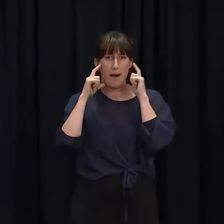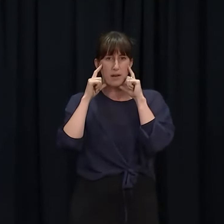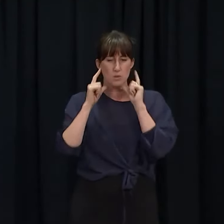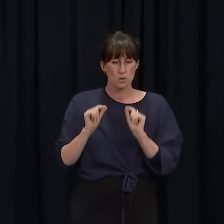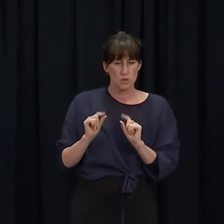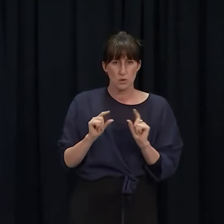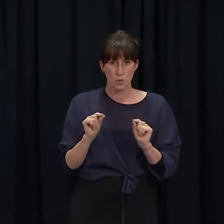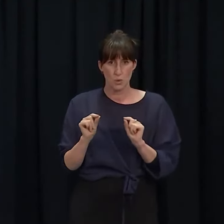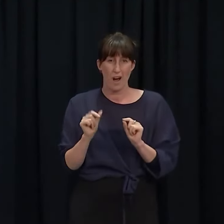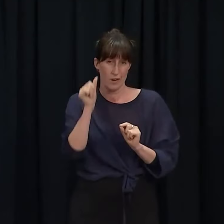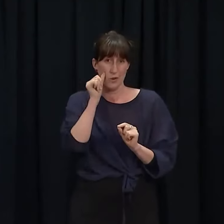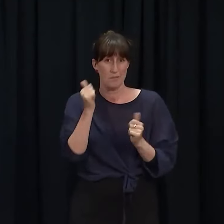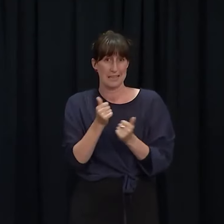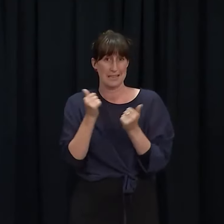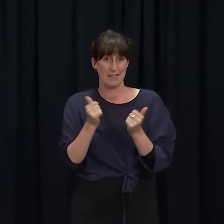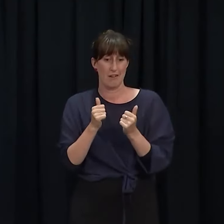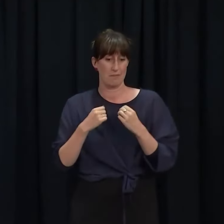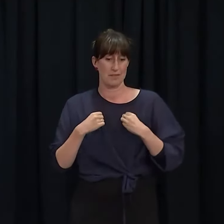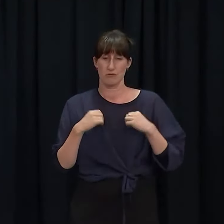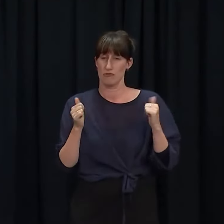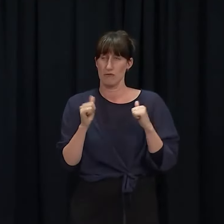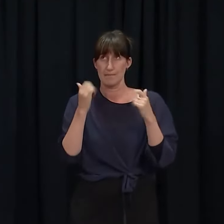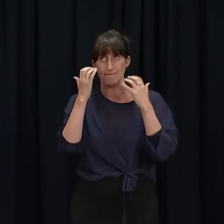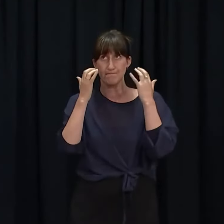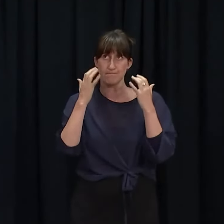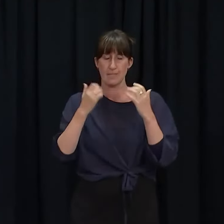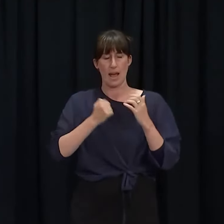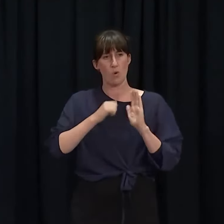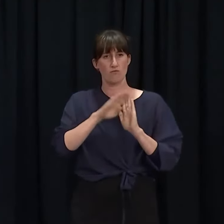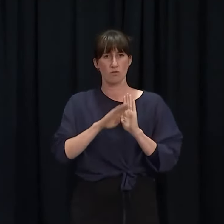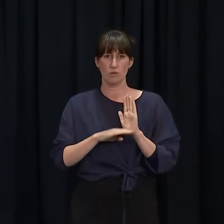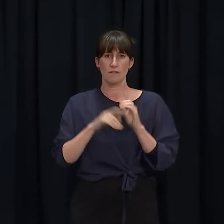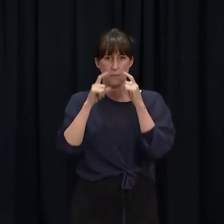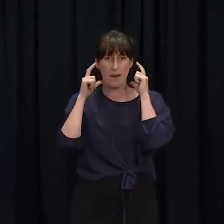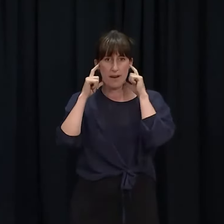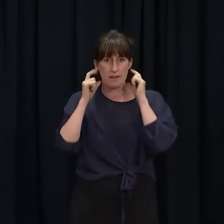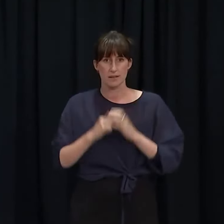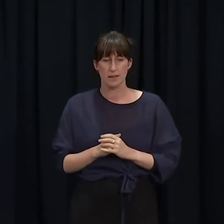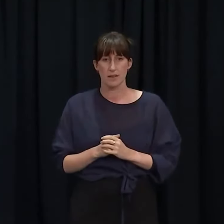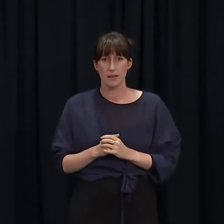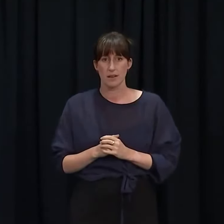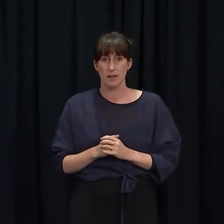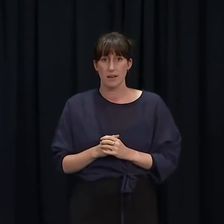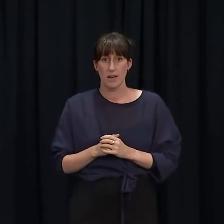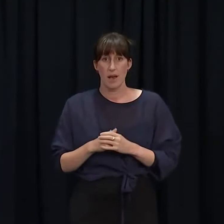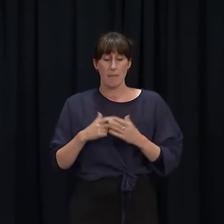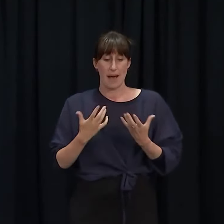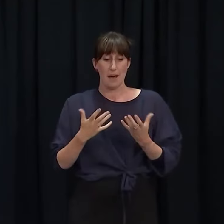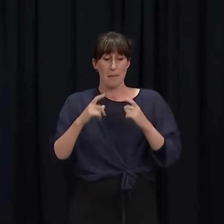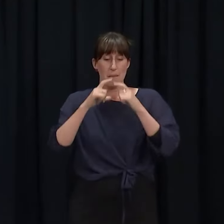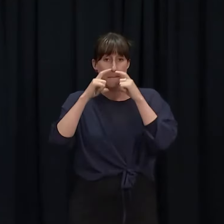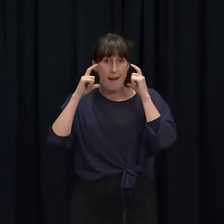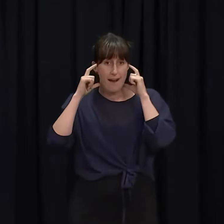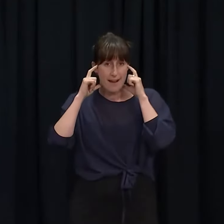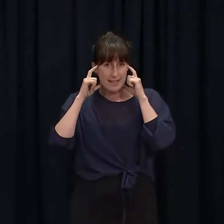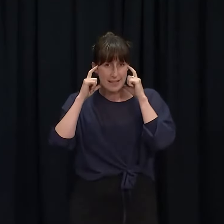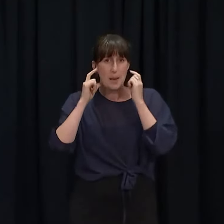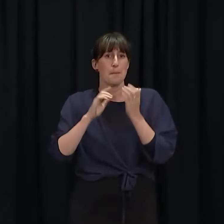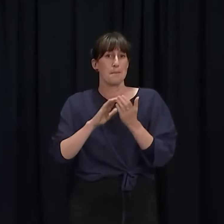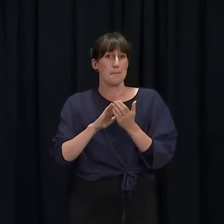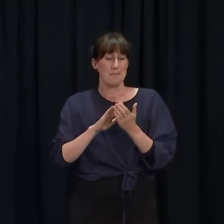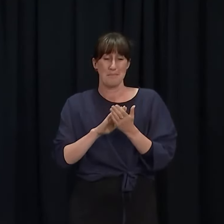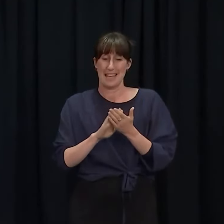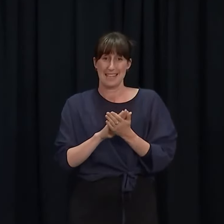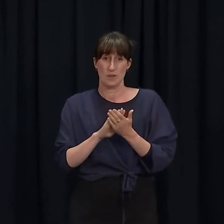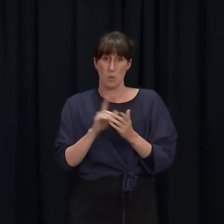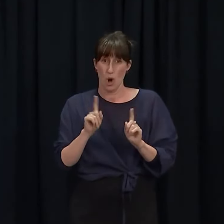so. We're also now requiring that a face covering be an actual mask. That means no